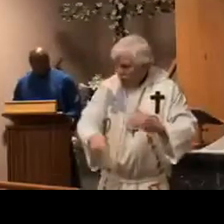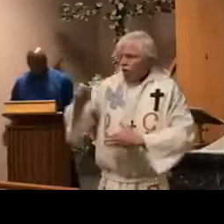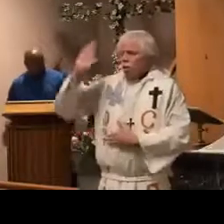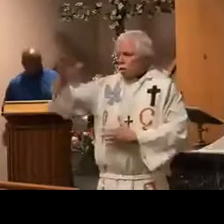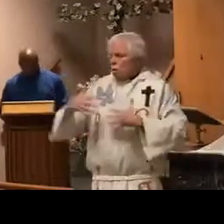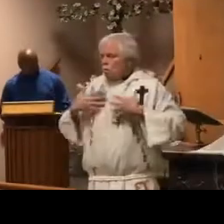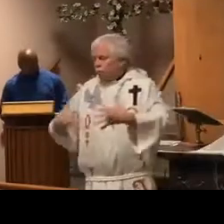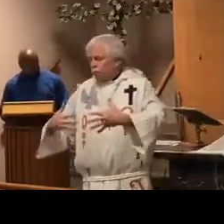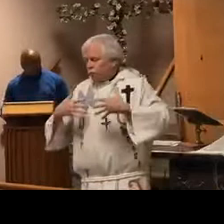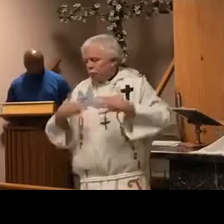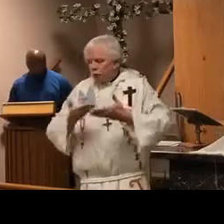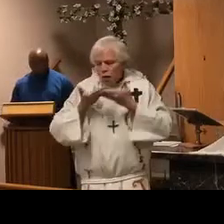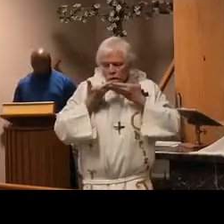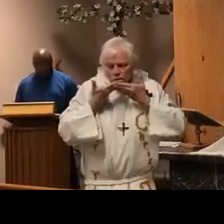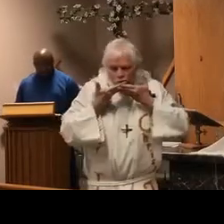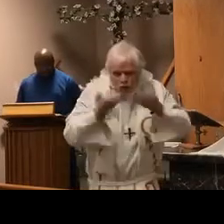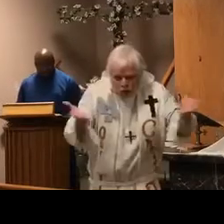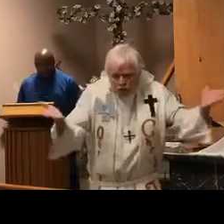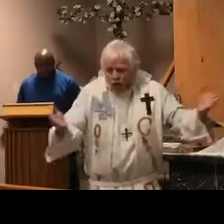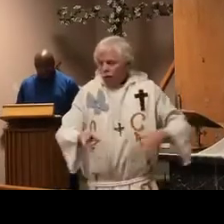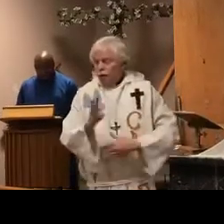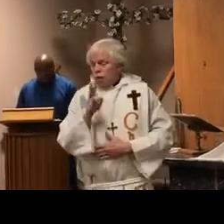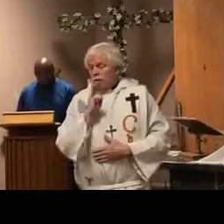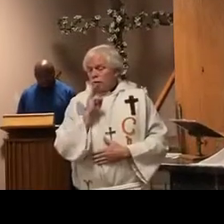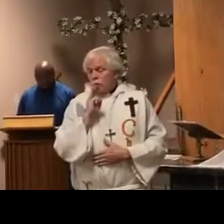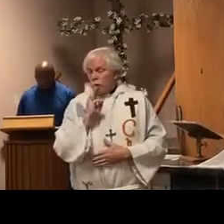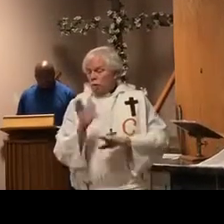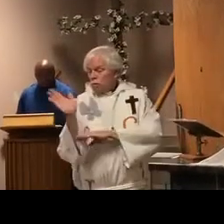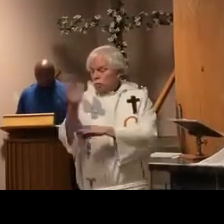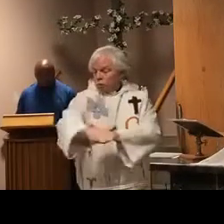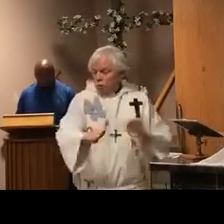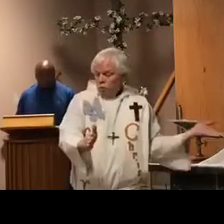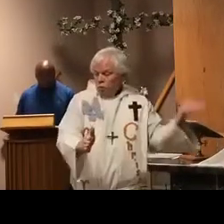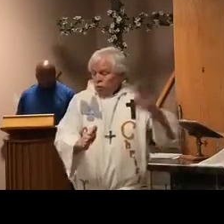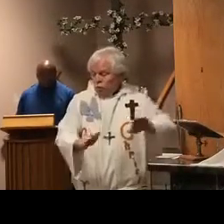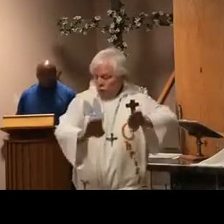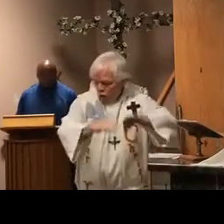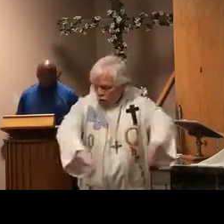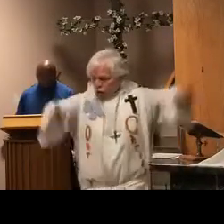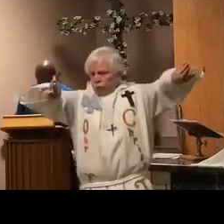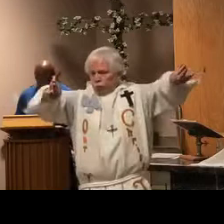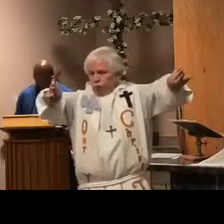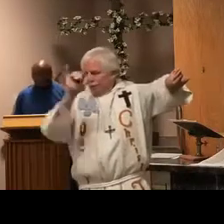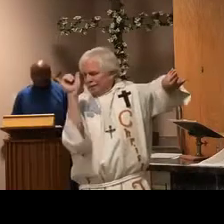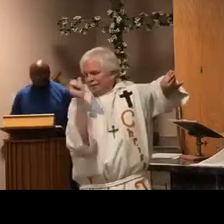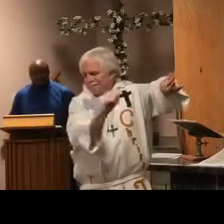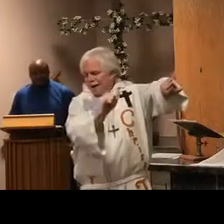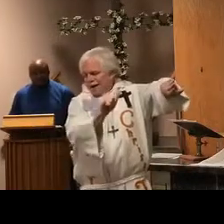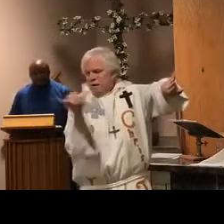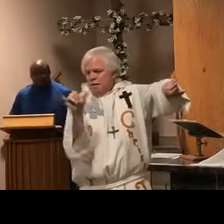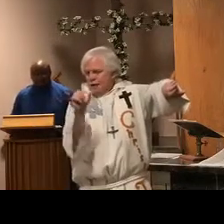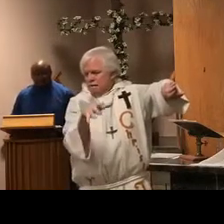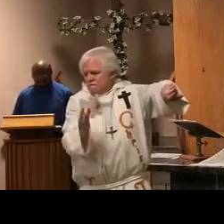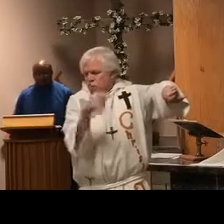And in the deep center of the sea, you blew the water, and your breath pushed the water into walls. Walls that stood as if